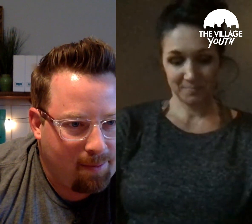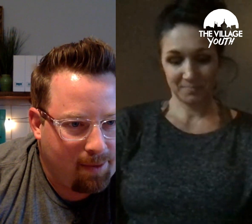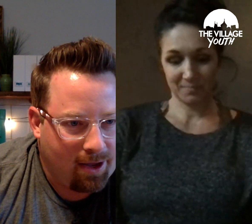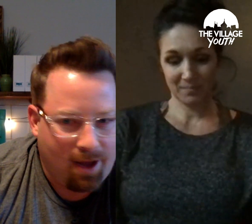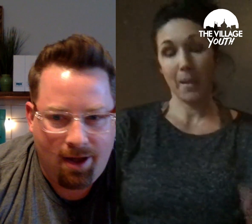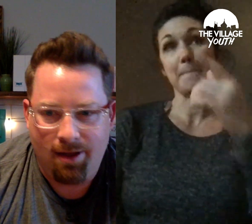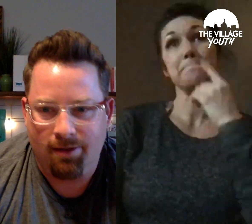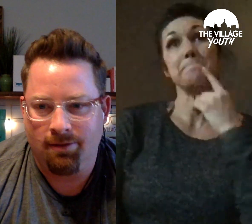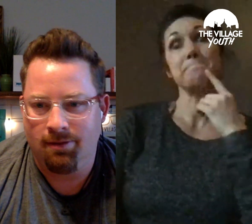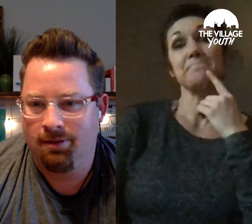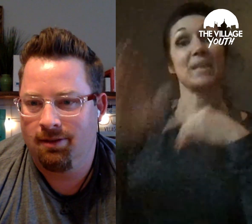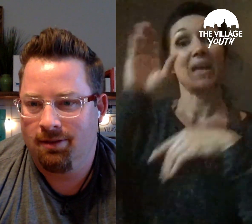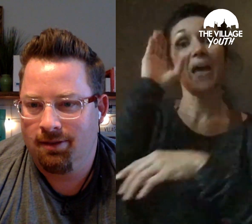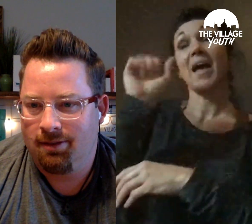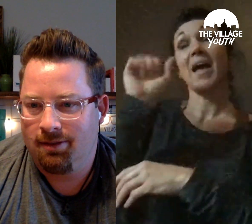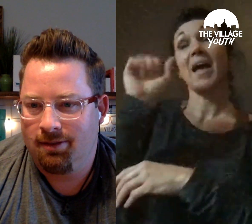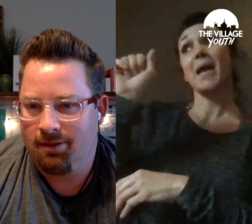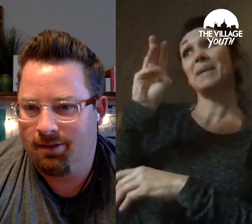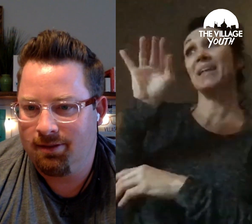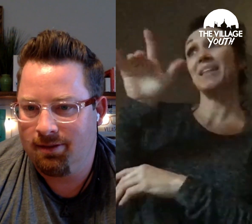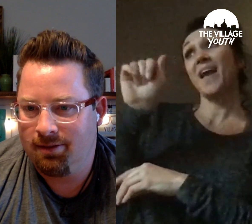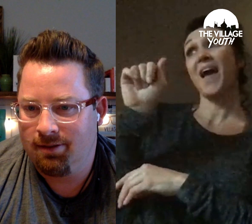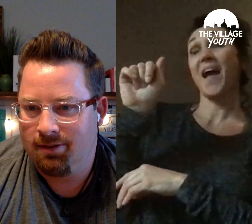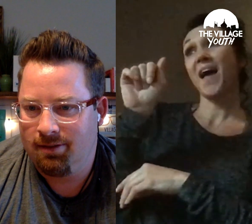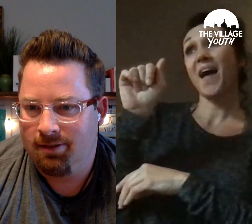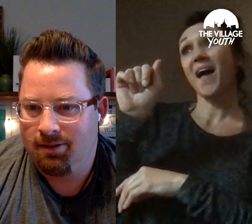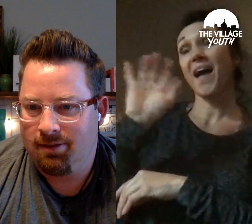Hi, Amelia.